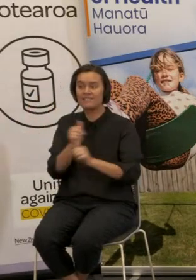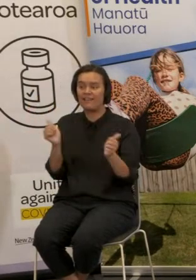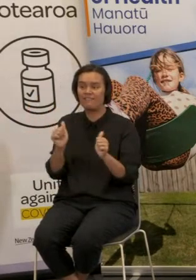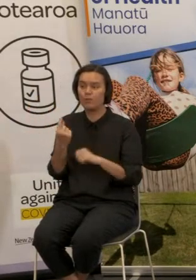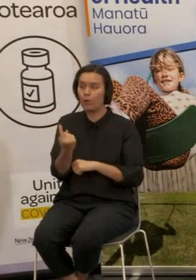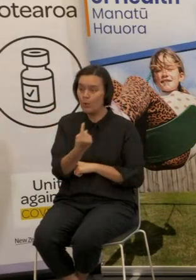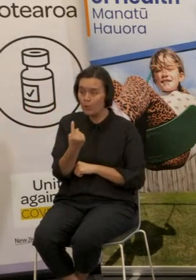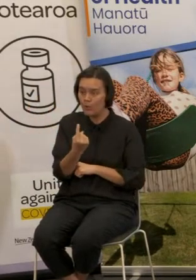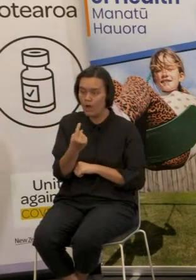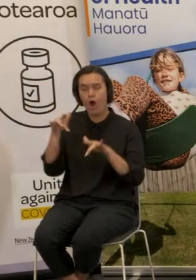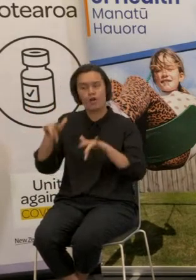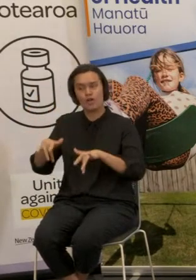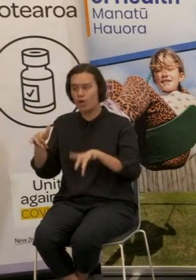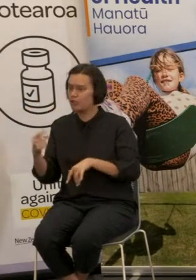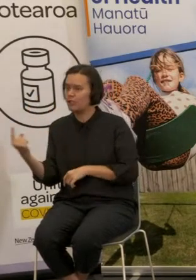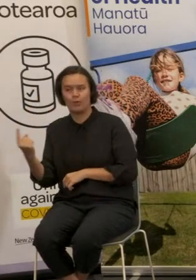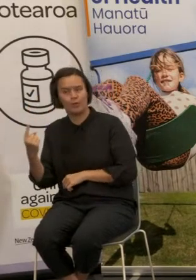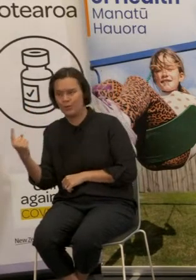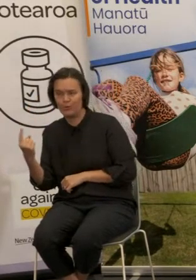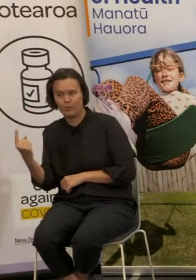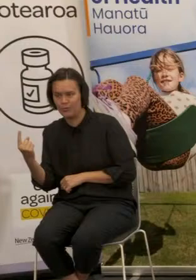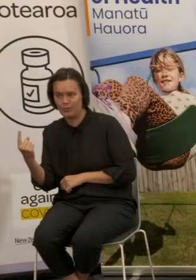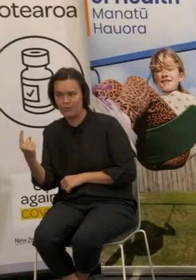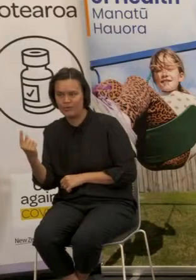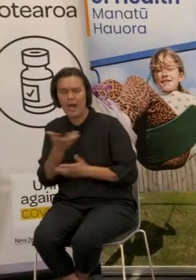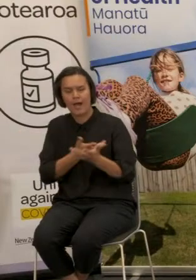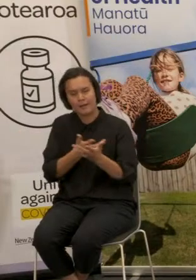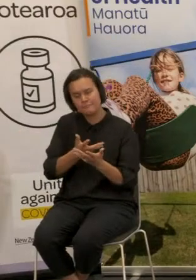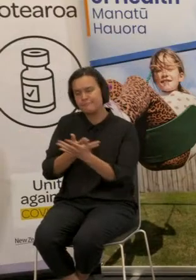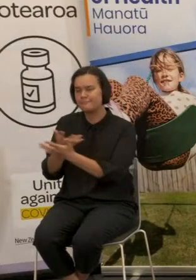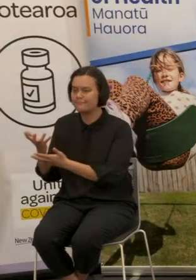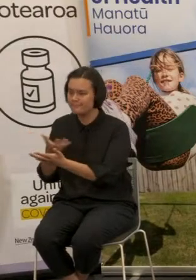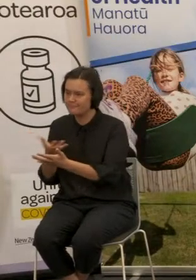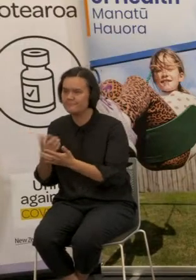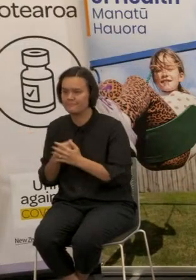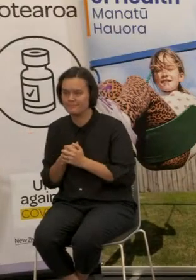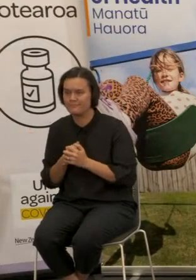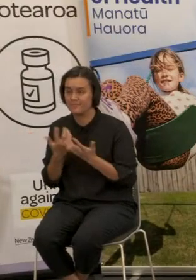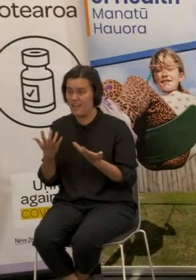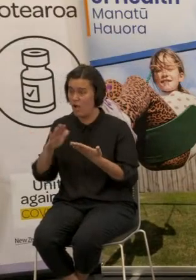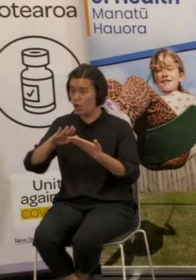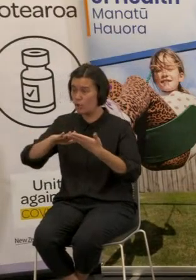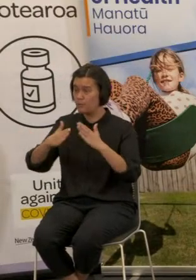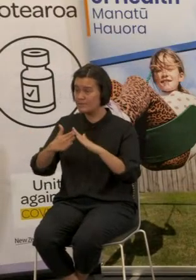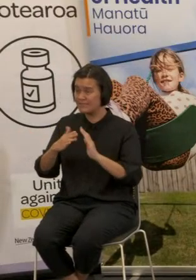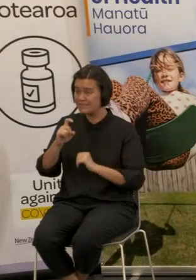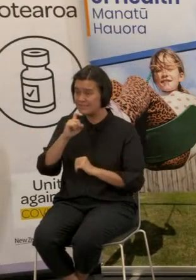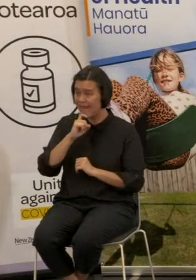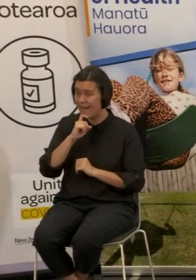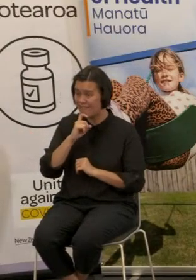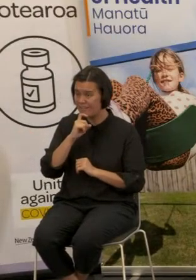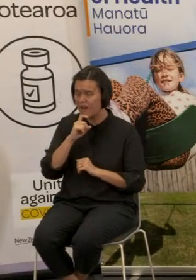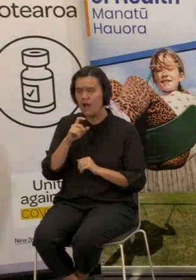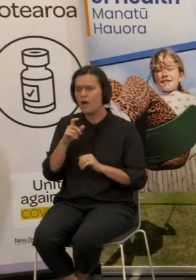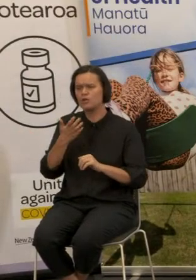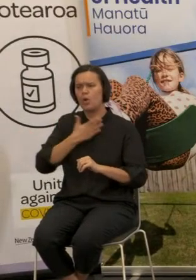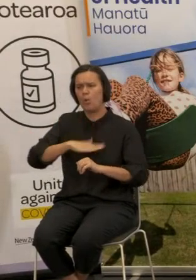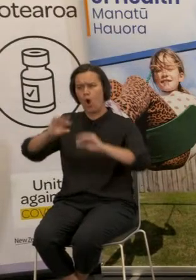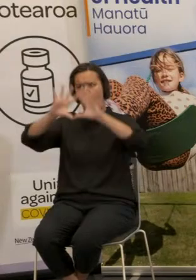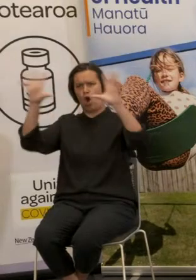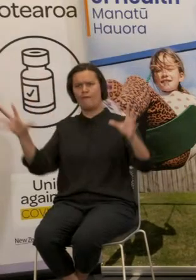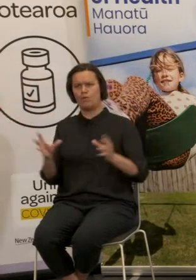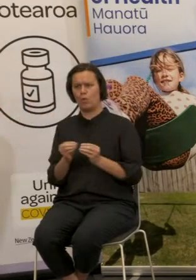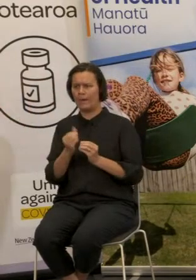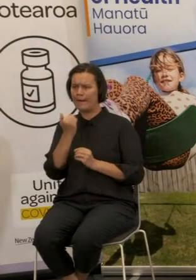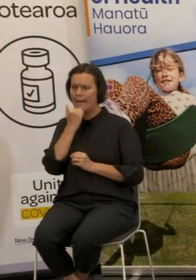the Māori wardens, the whānau order navigators and the community workers, they didn't want it. They wanted the street level, said, I'd just like to have